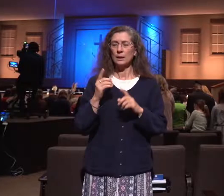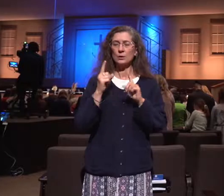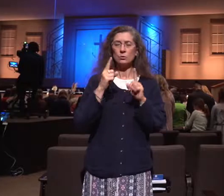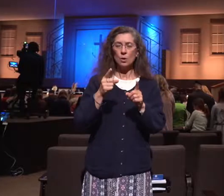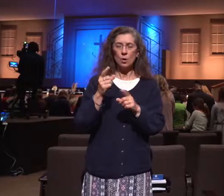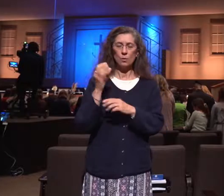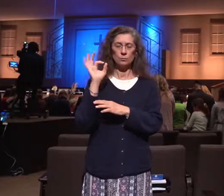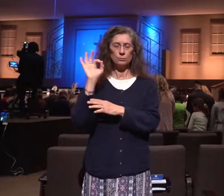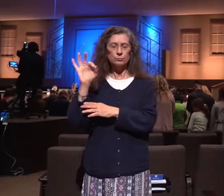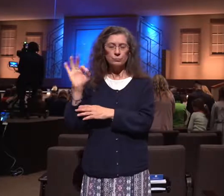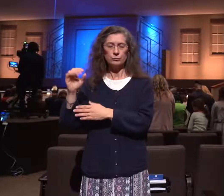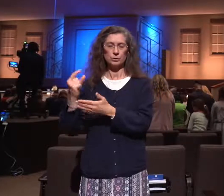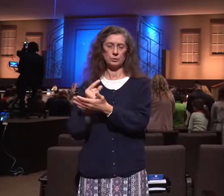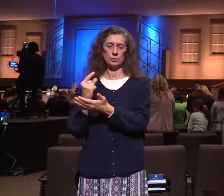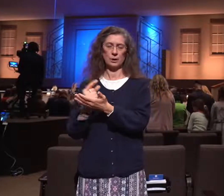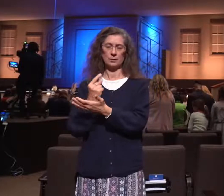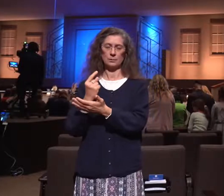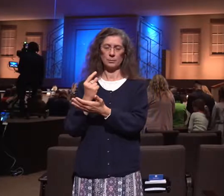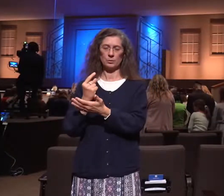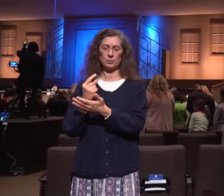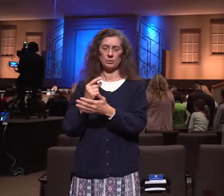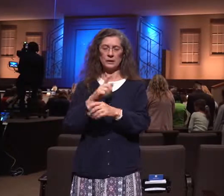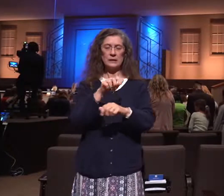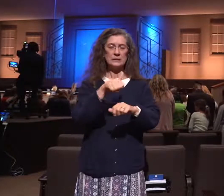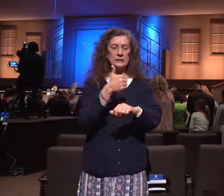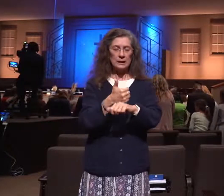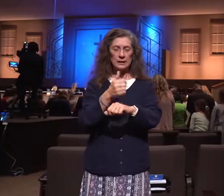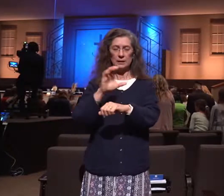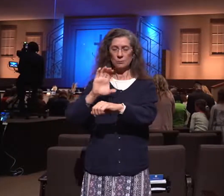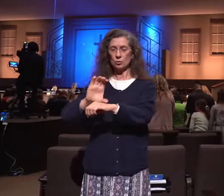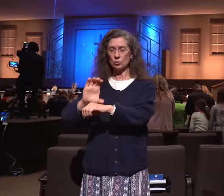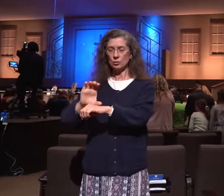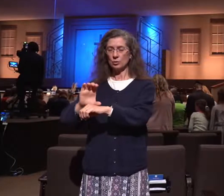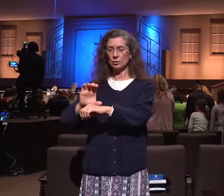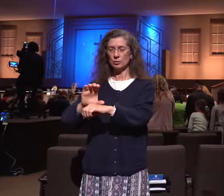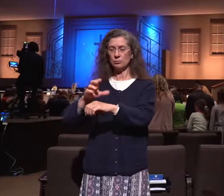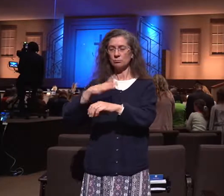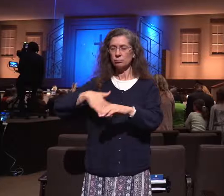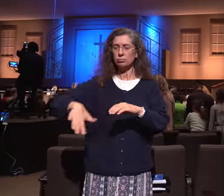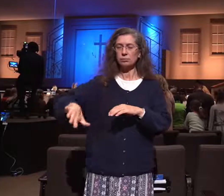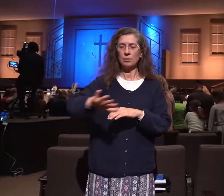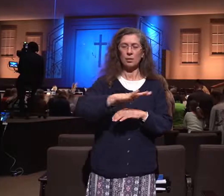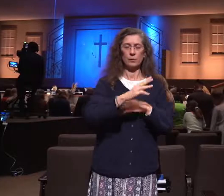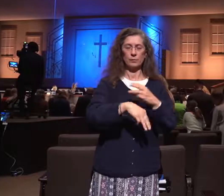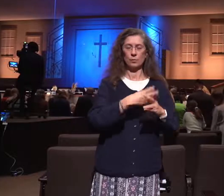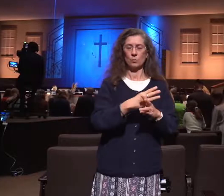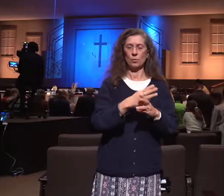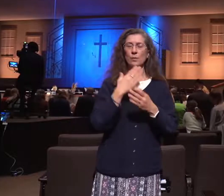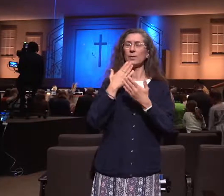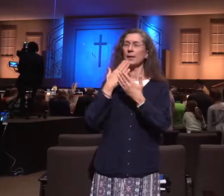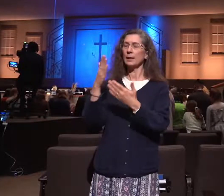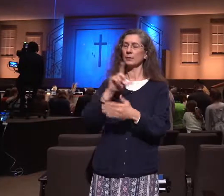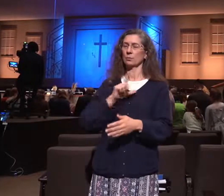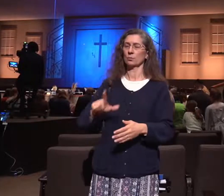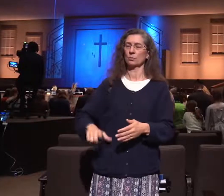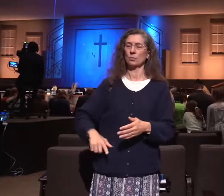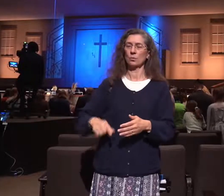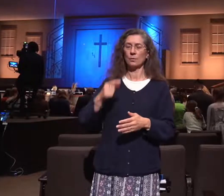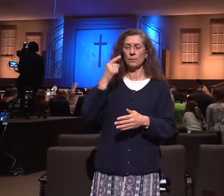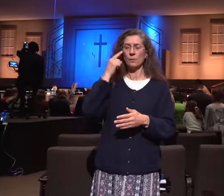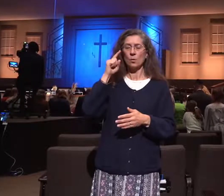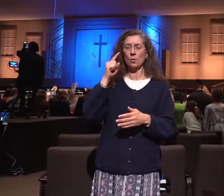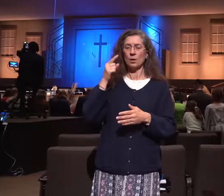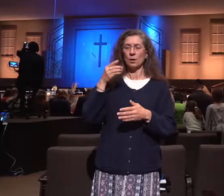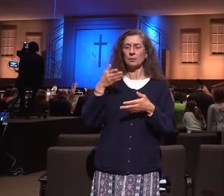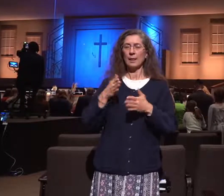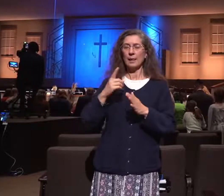gospel. They're starting churches here in America and all around the world. Thank you, dear Lord, for letting us be a